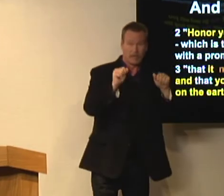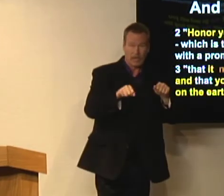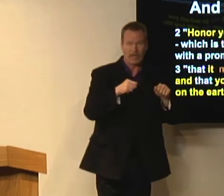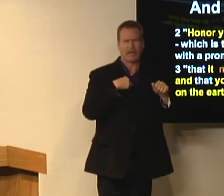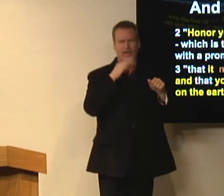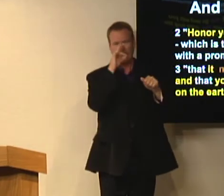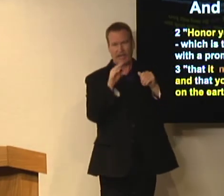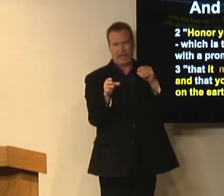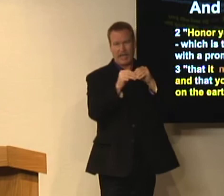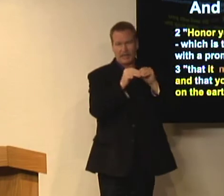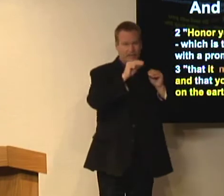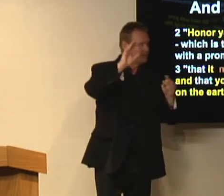6, verses 2 through 3.